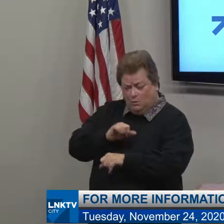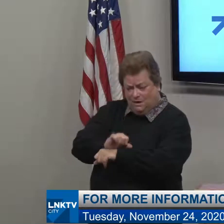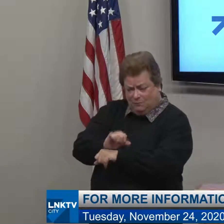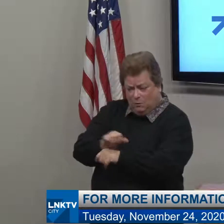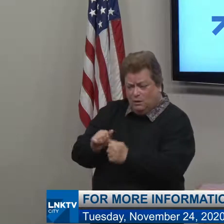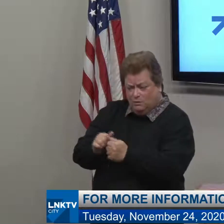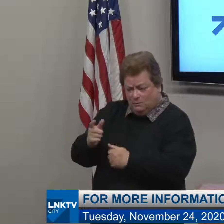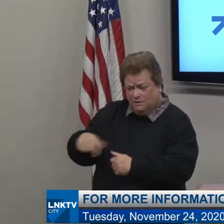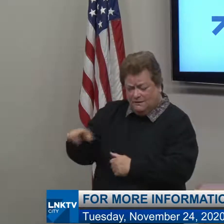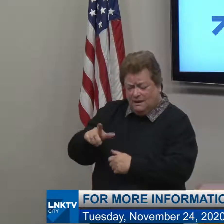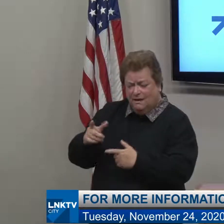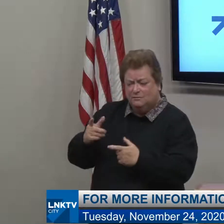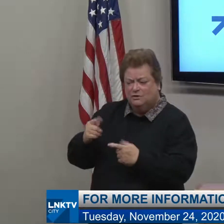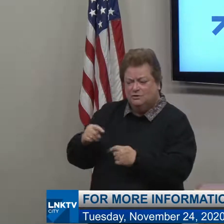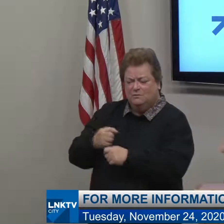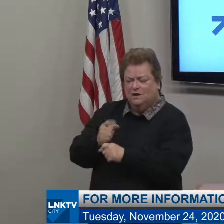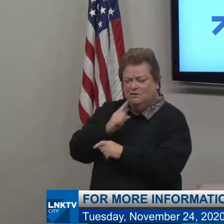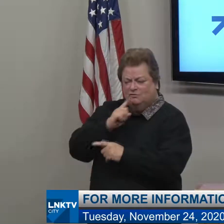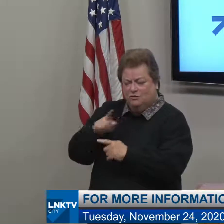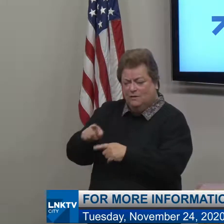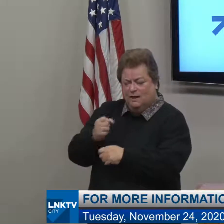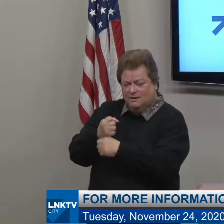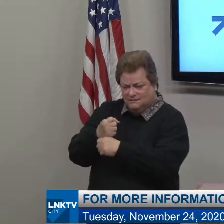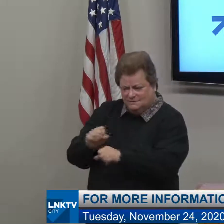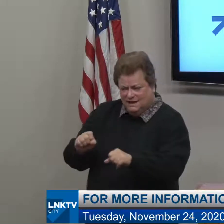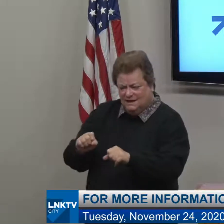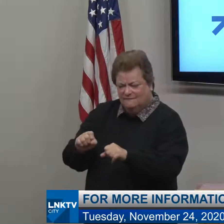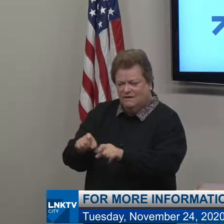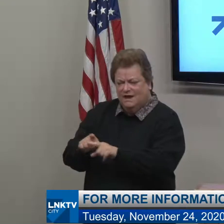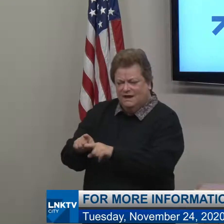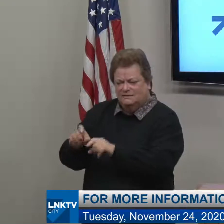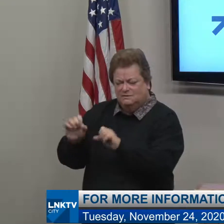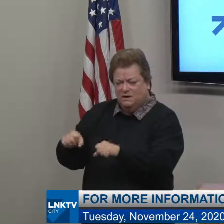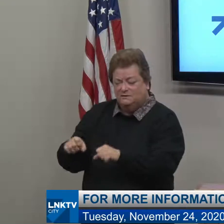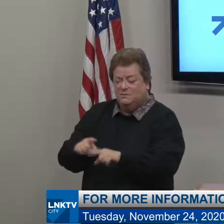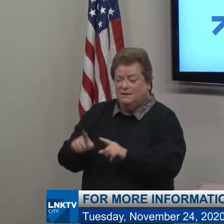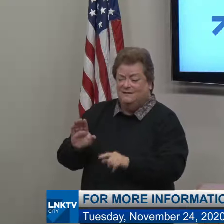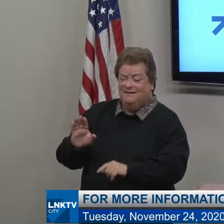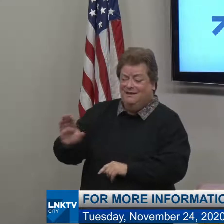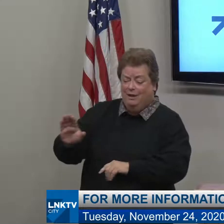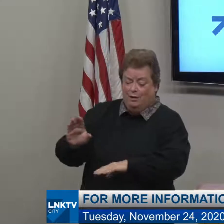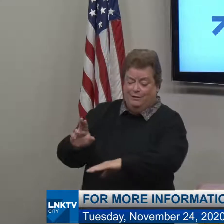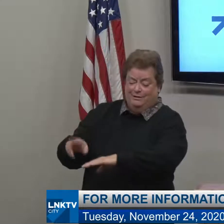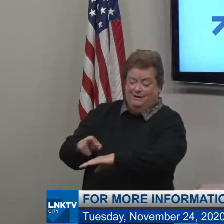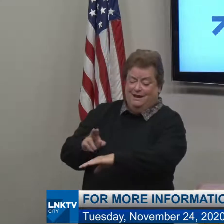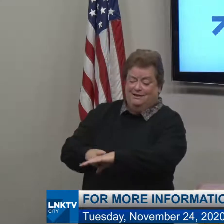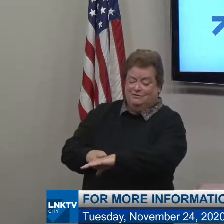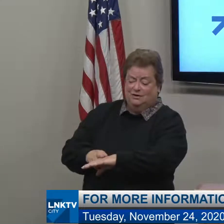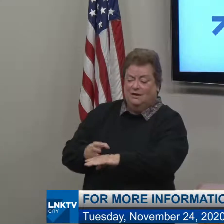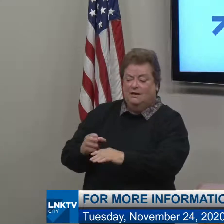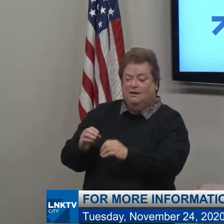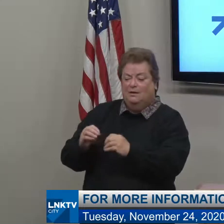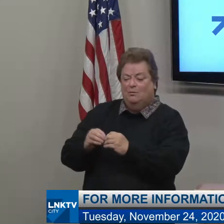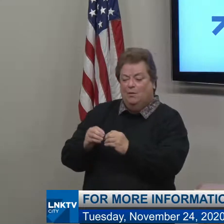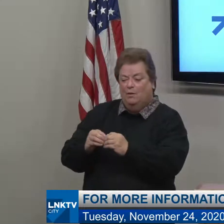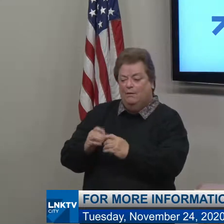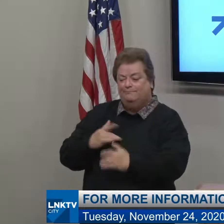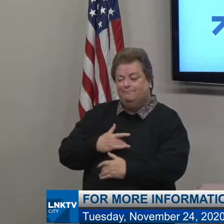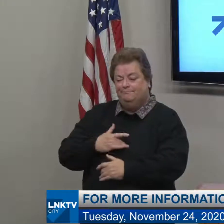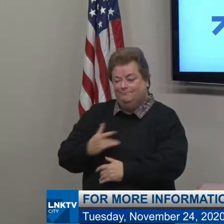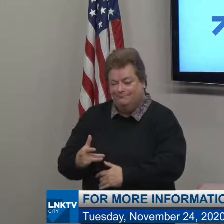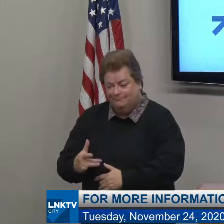try to make sure that they can be as safe as possible, by their very nature, are more conducive to the spread of the